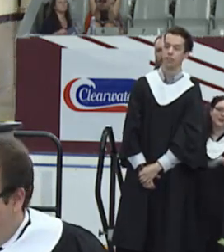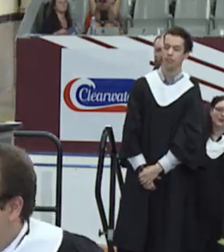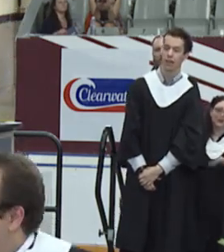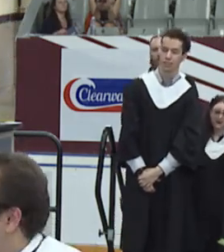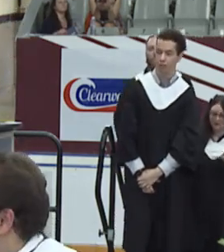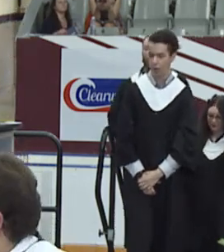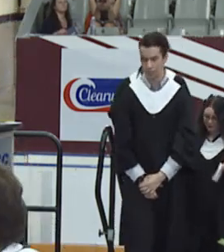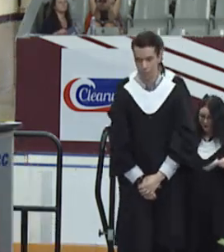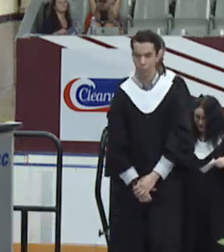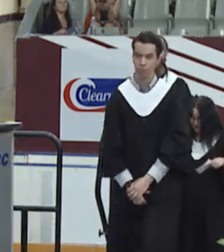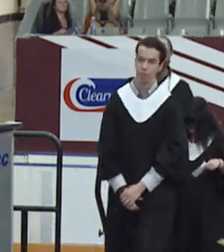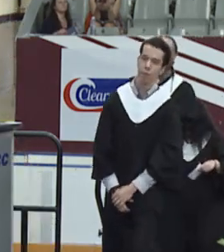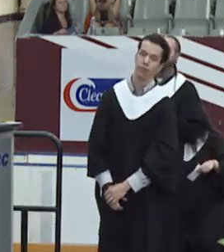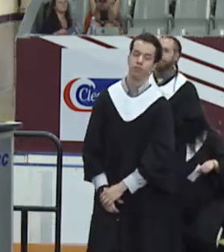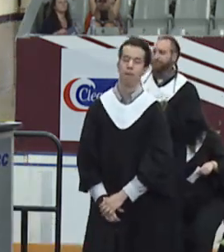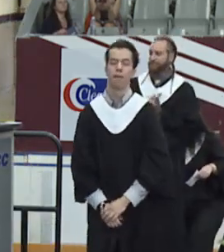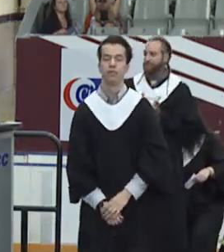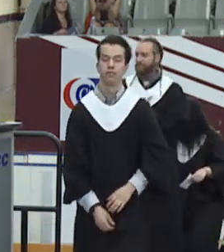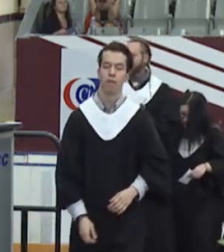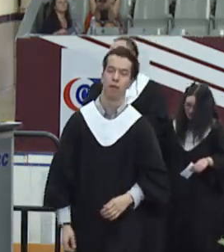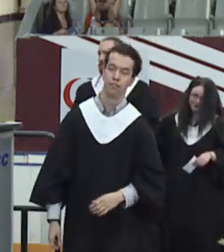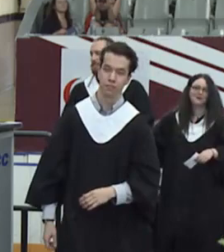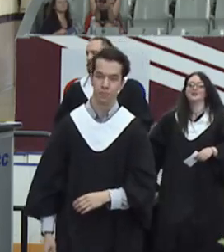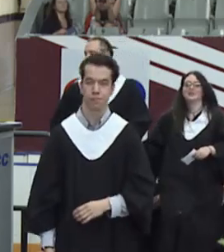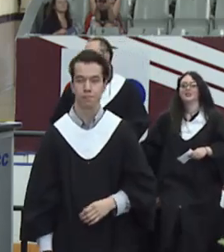Callum Smith.